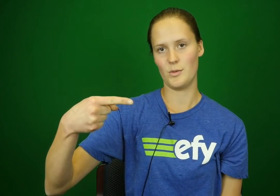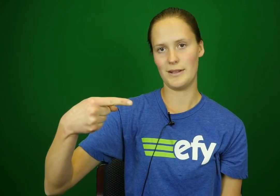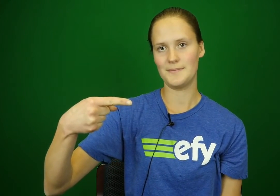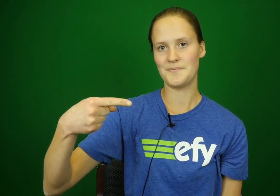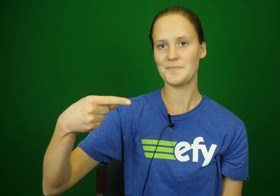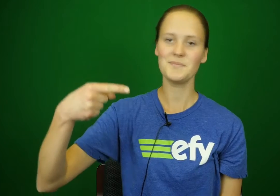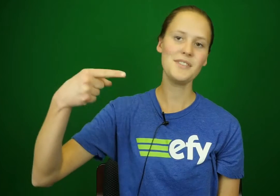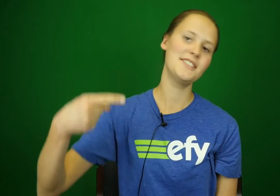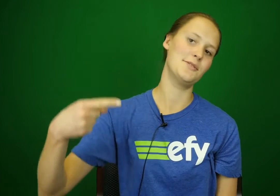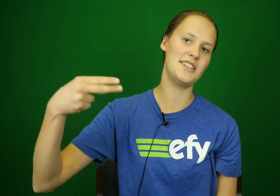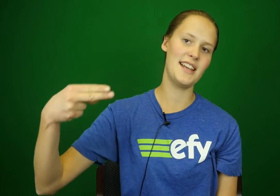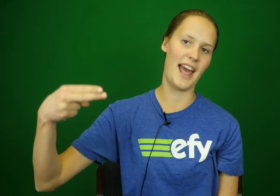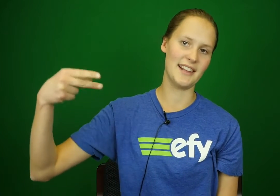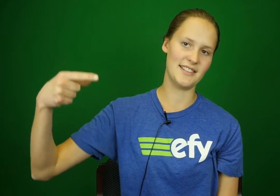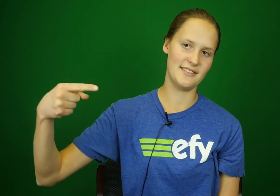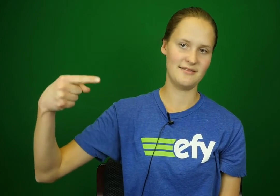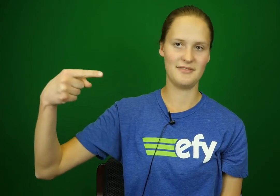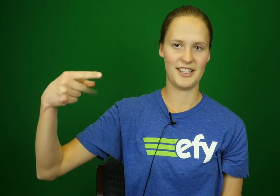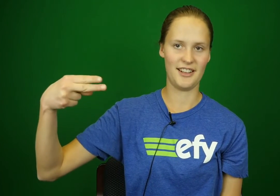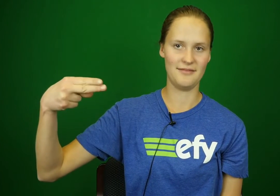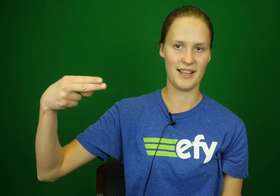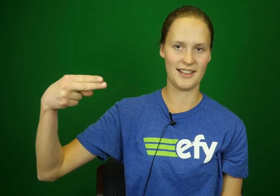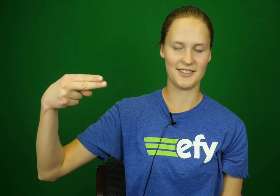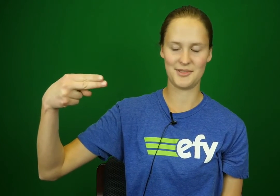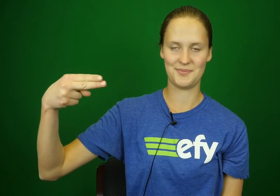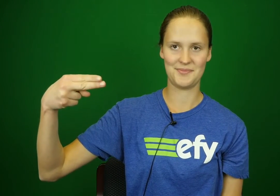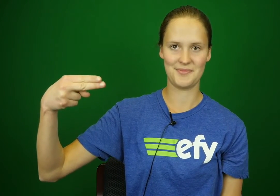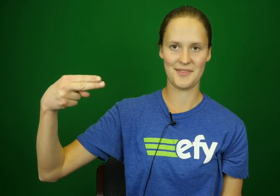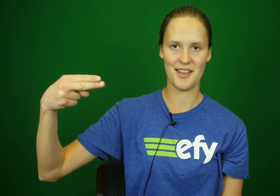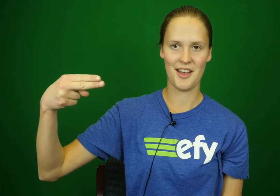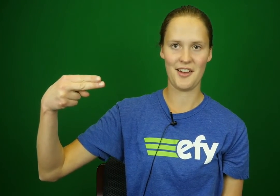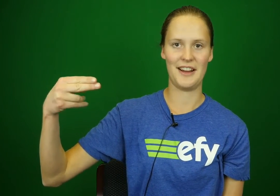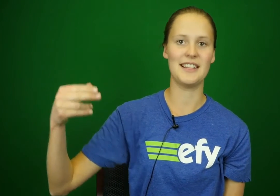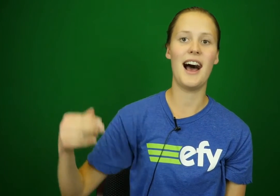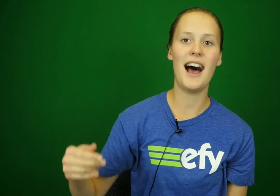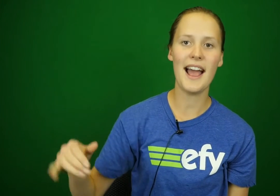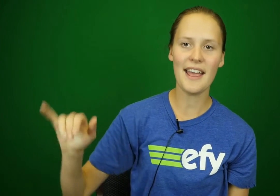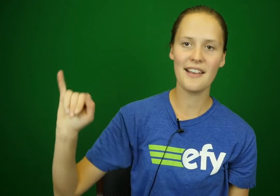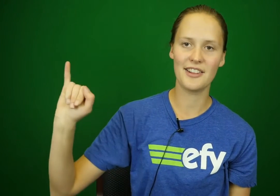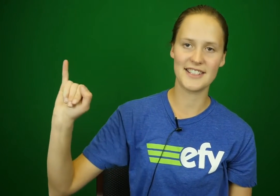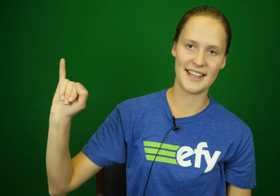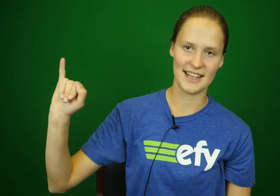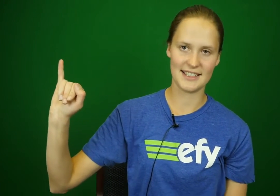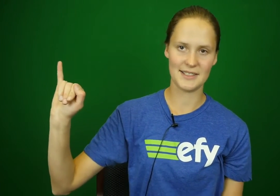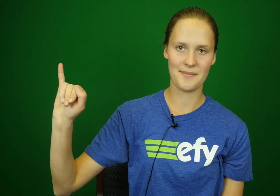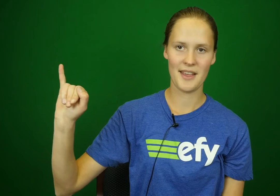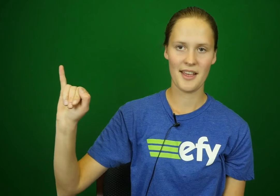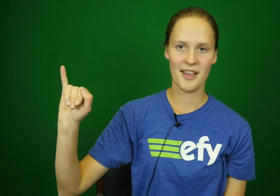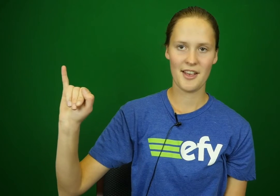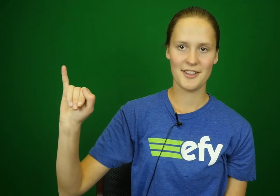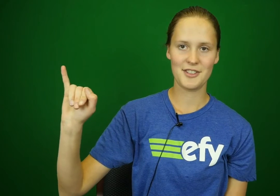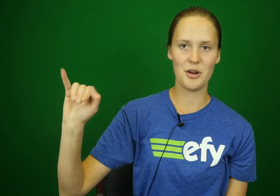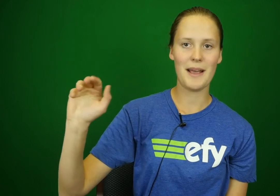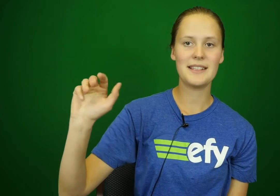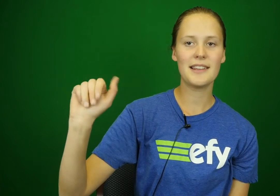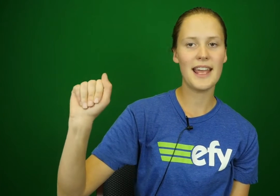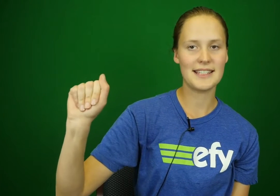one. So G, H, G, H. All right, I looks like this. So basically it's an